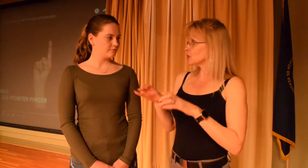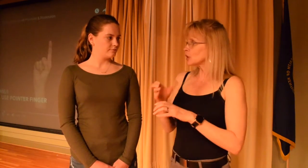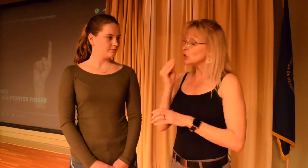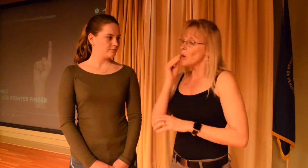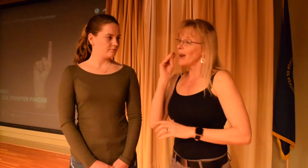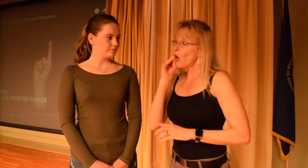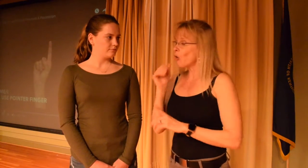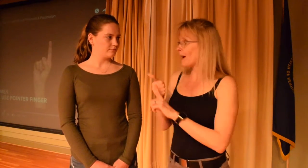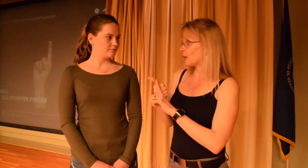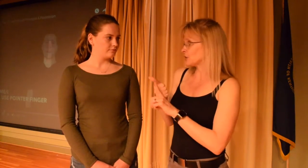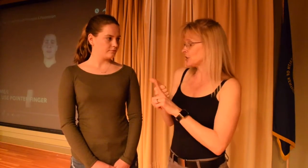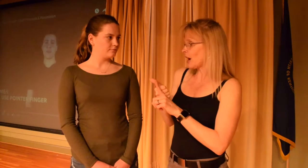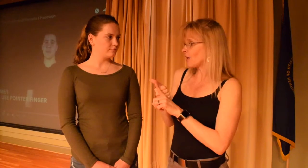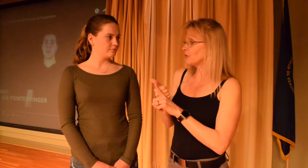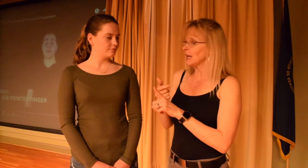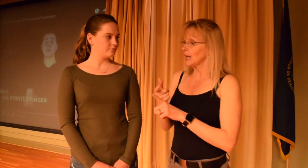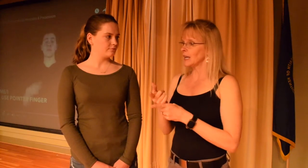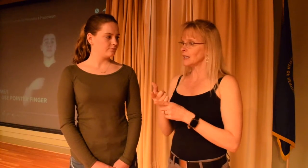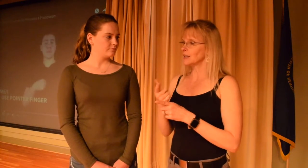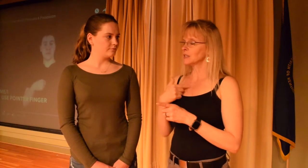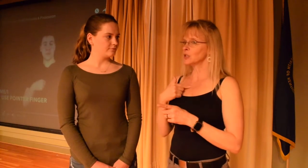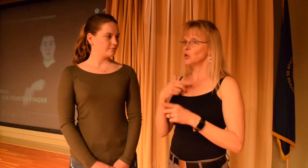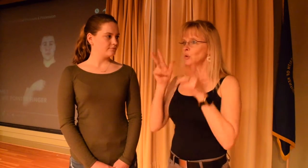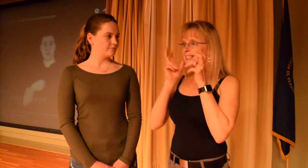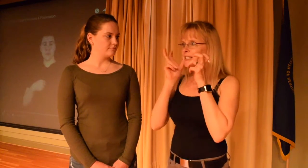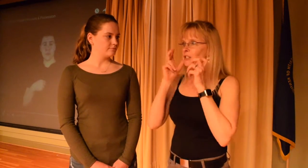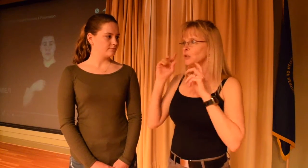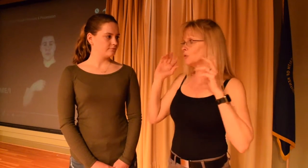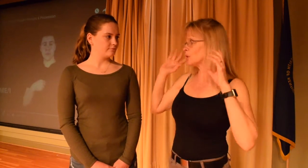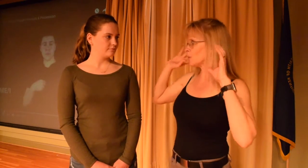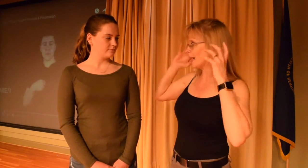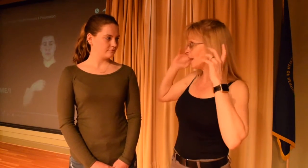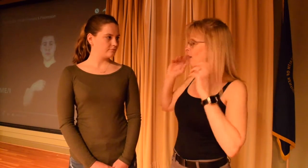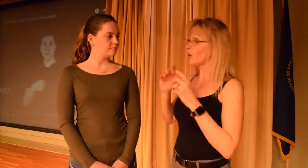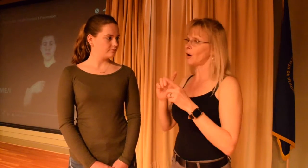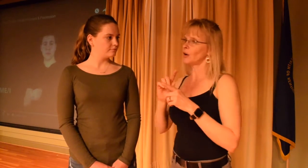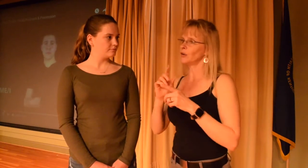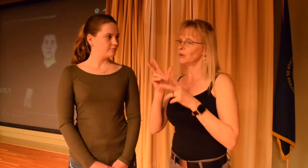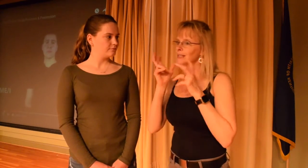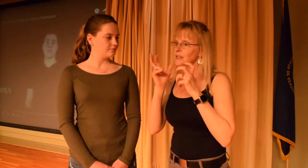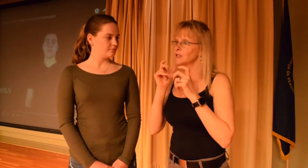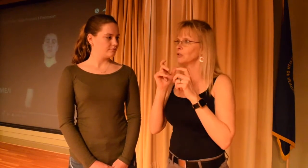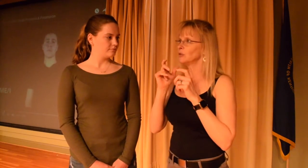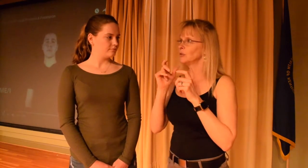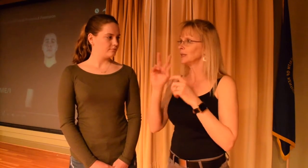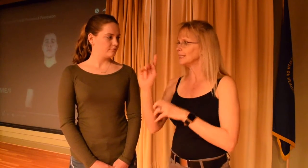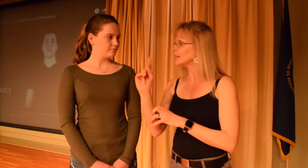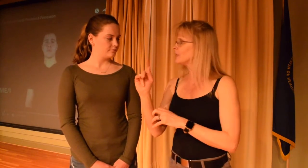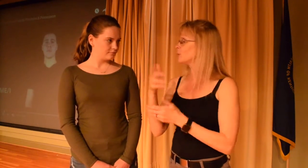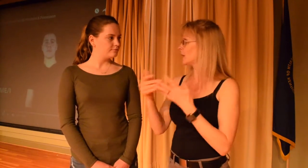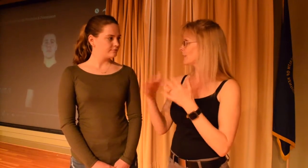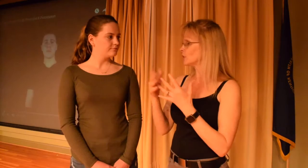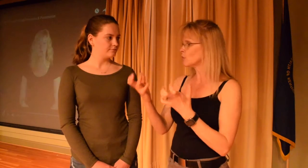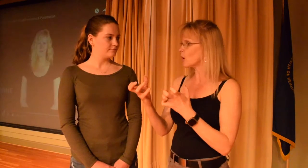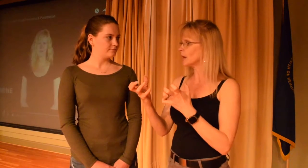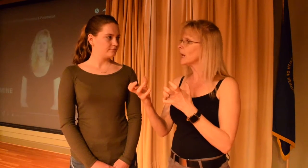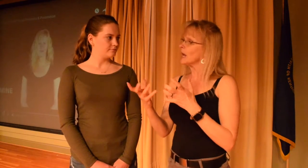can do at home by yourself is you listen to the radio or you listen to the TV, whatever you want, and